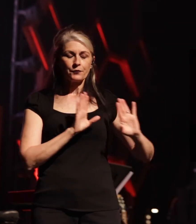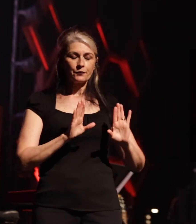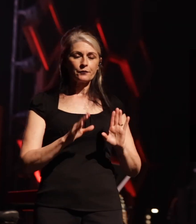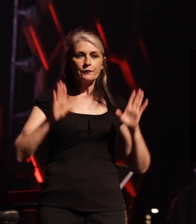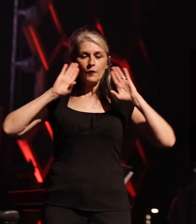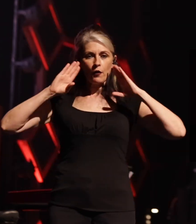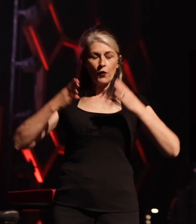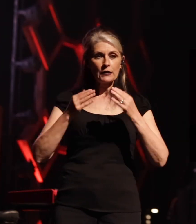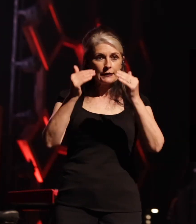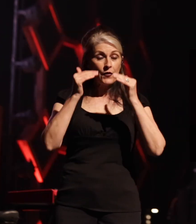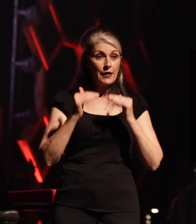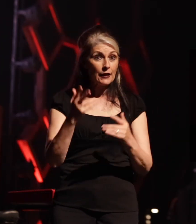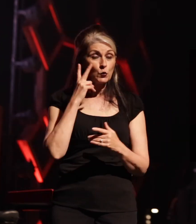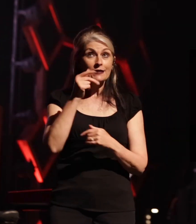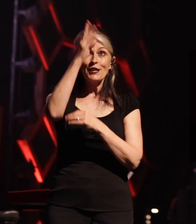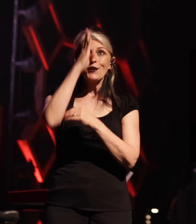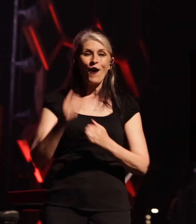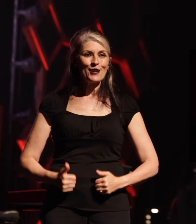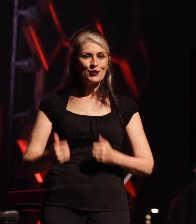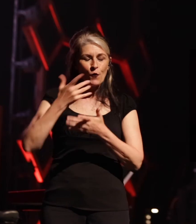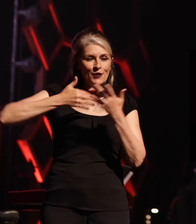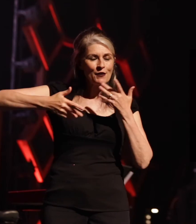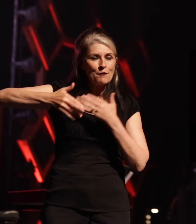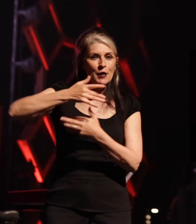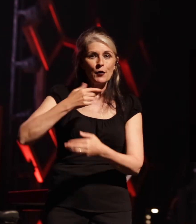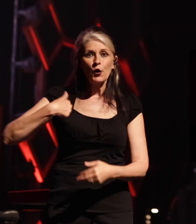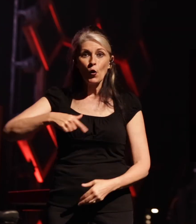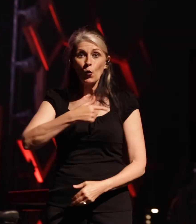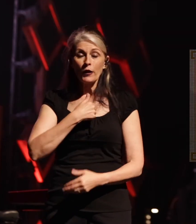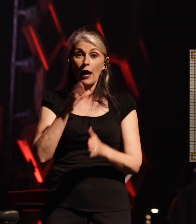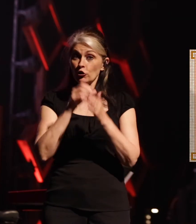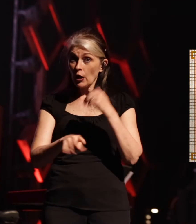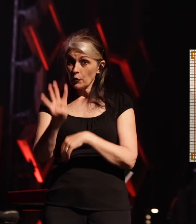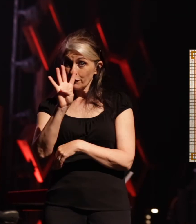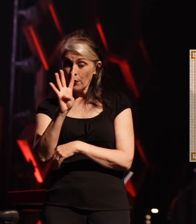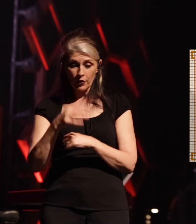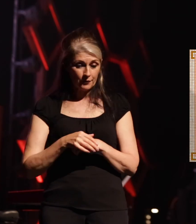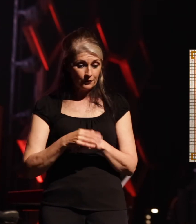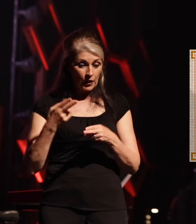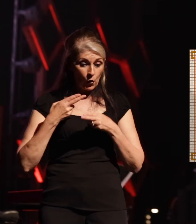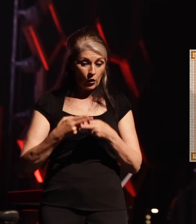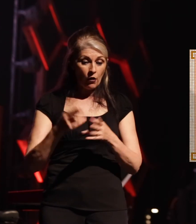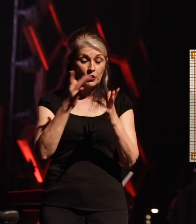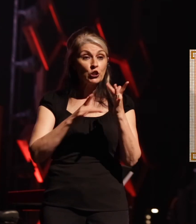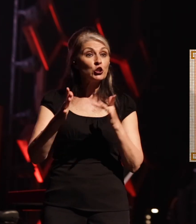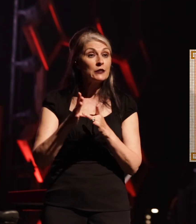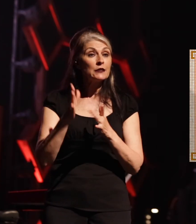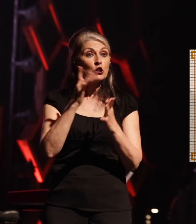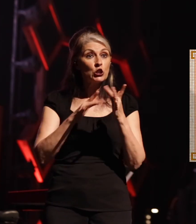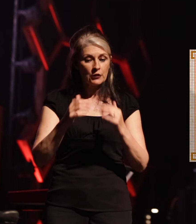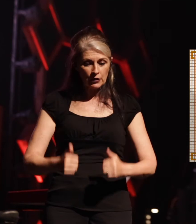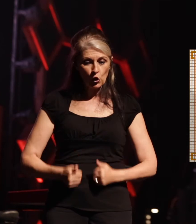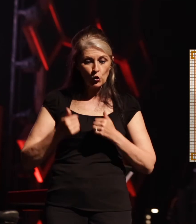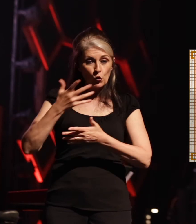dwells with his people is when we get to chapter 4, we're calling it, and that's Jesus, of Jesus dwelling with us in the flesh. In